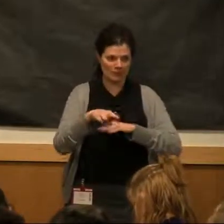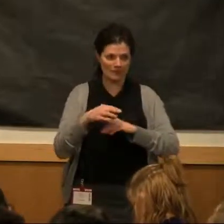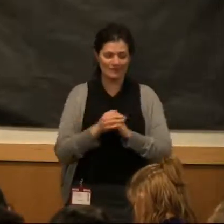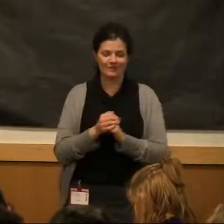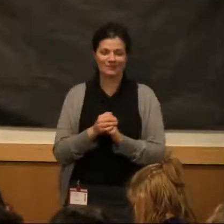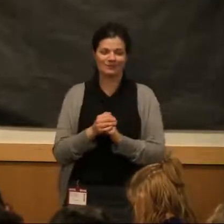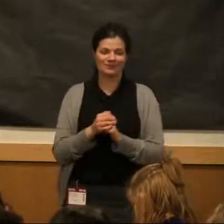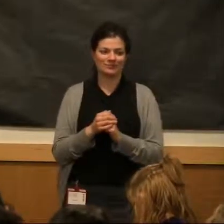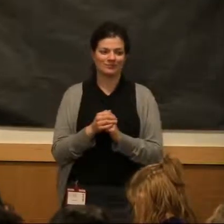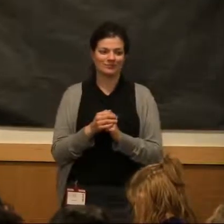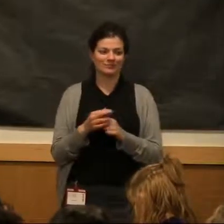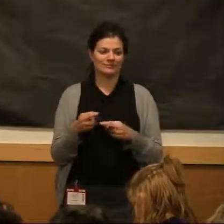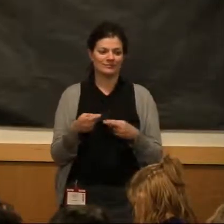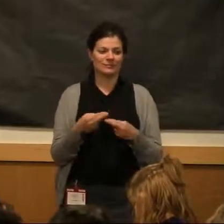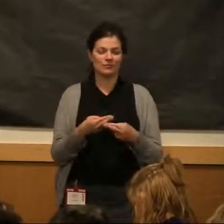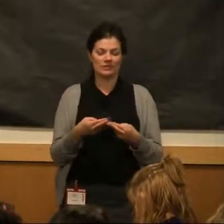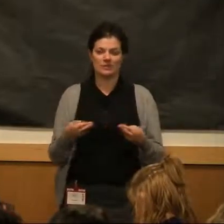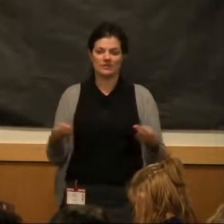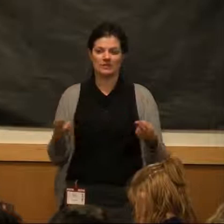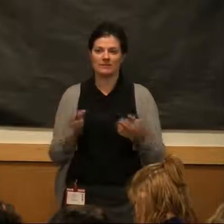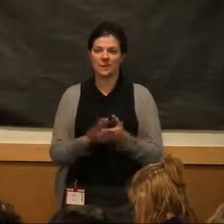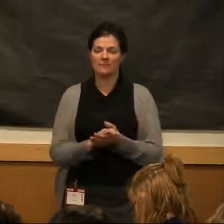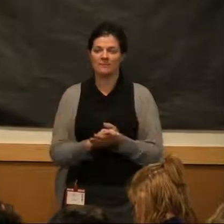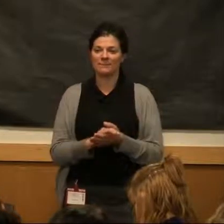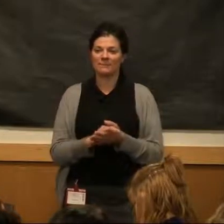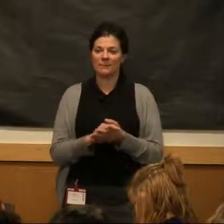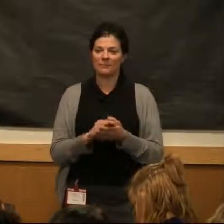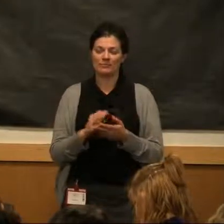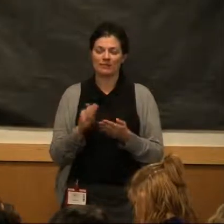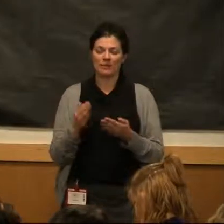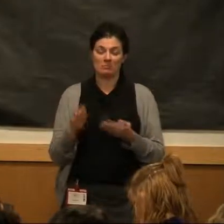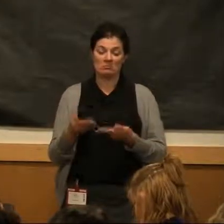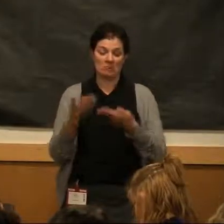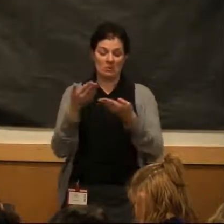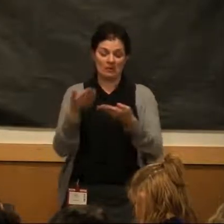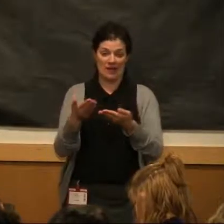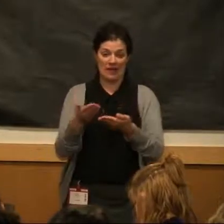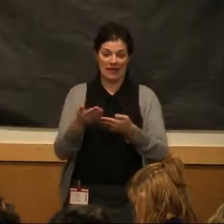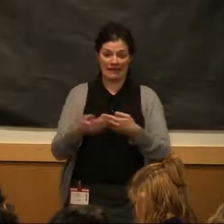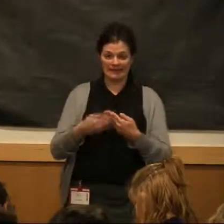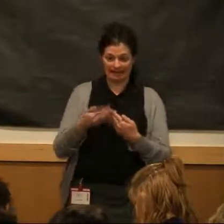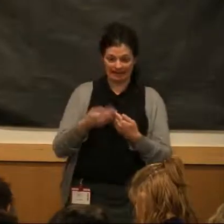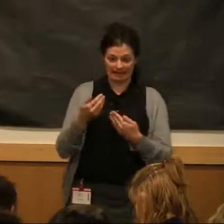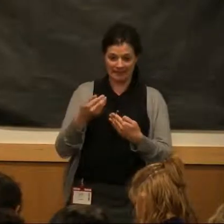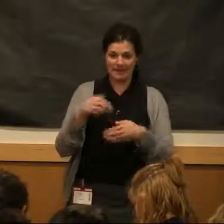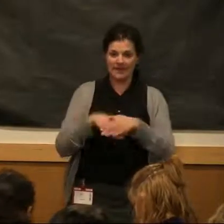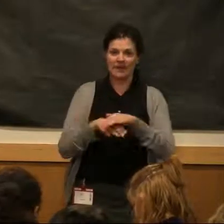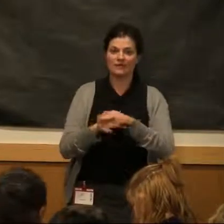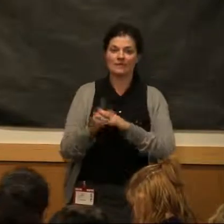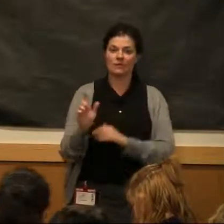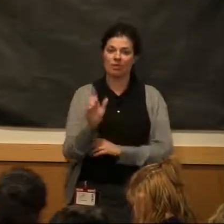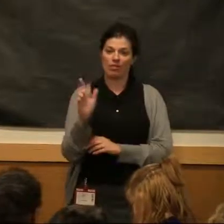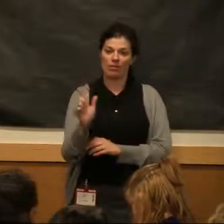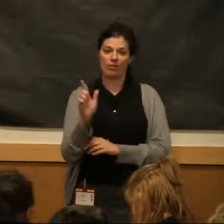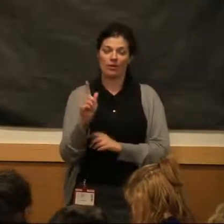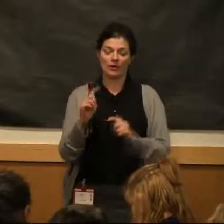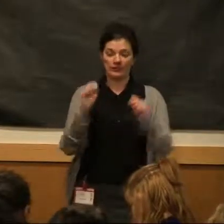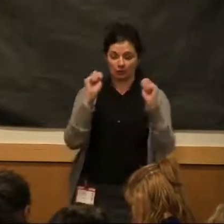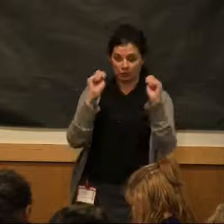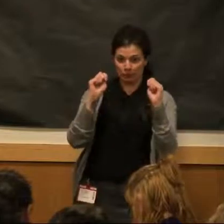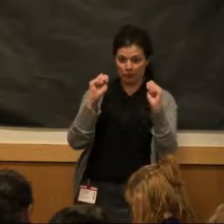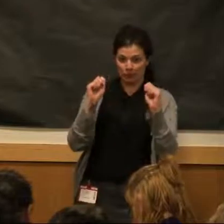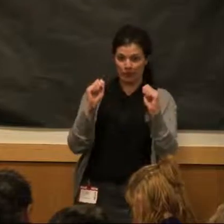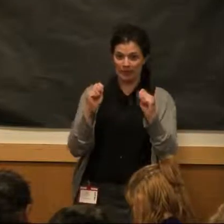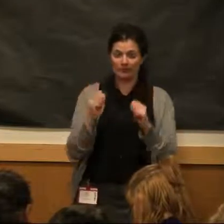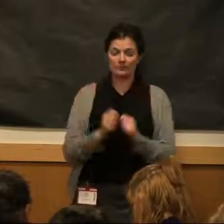on college campuses often provide easy access to the library, to tutoring resources, to the